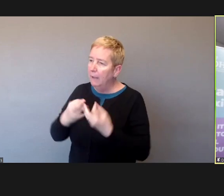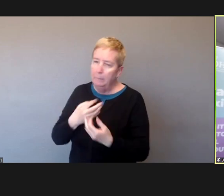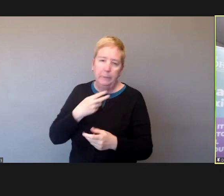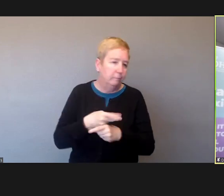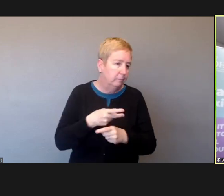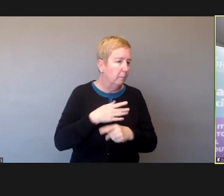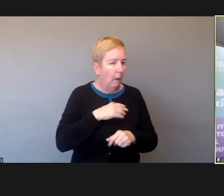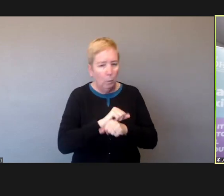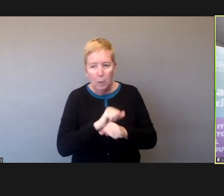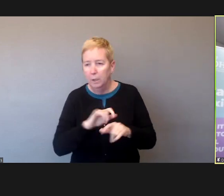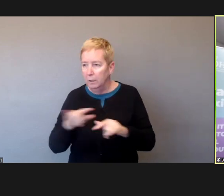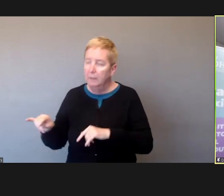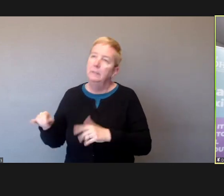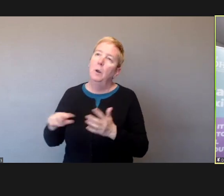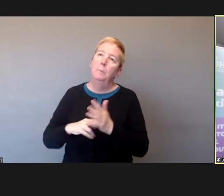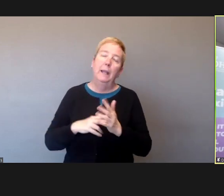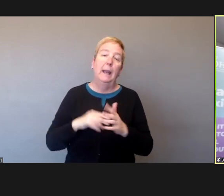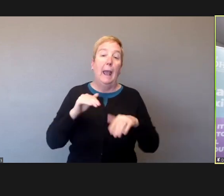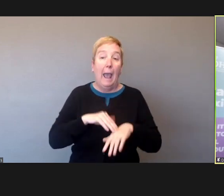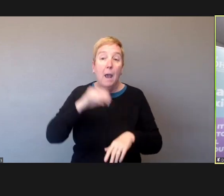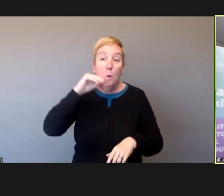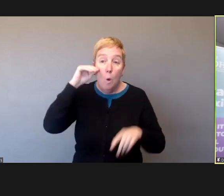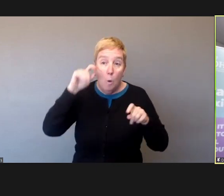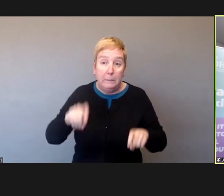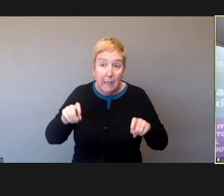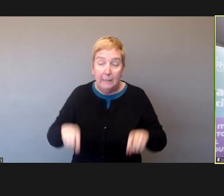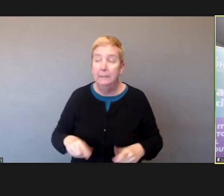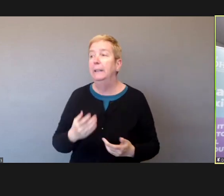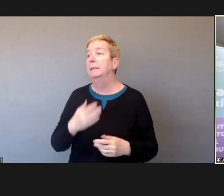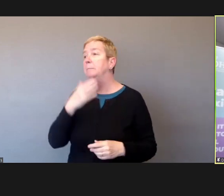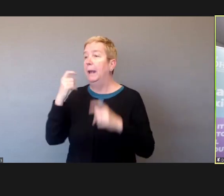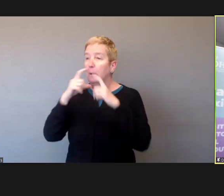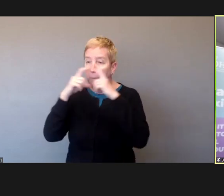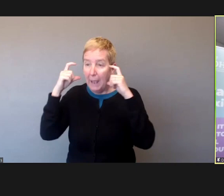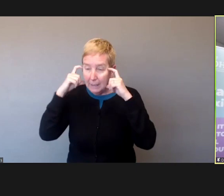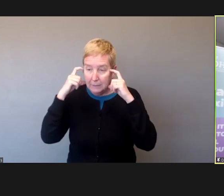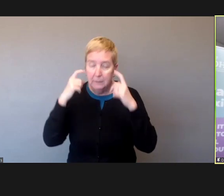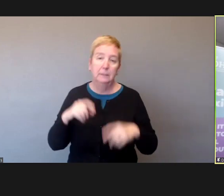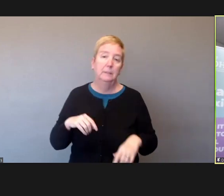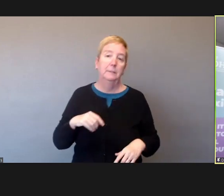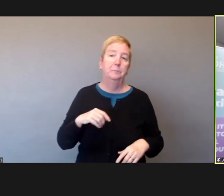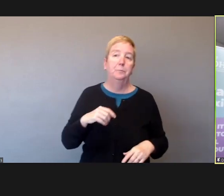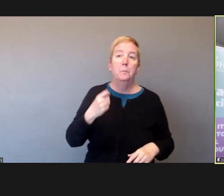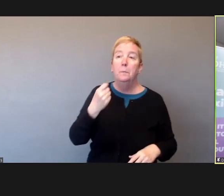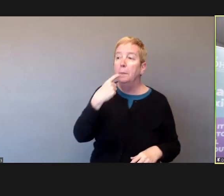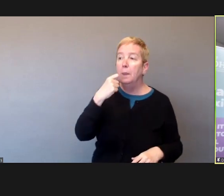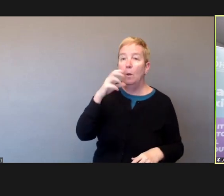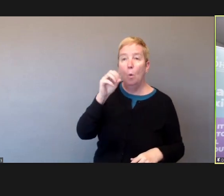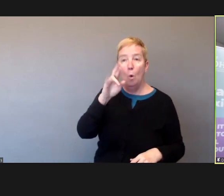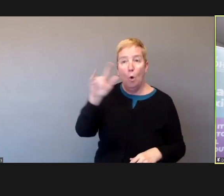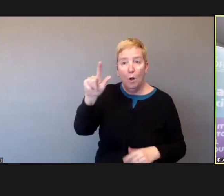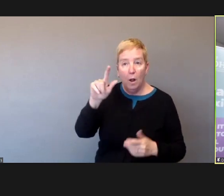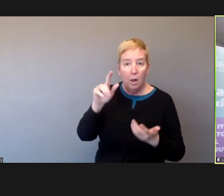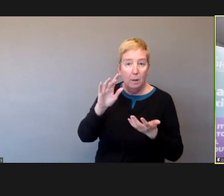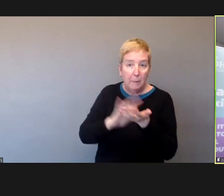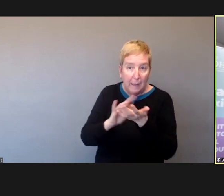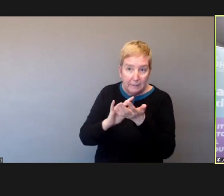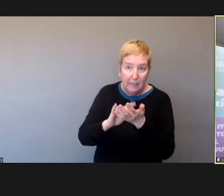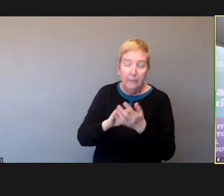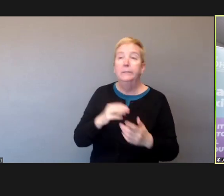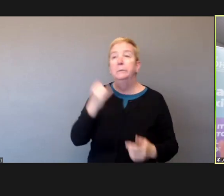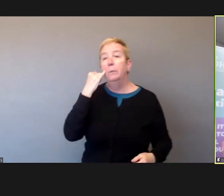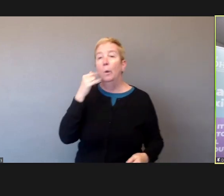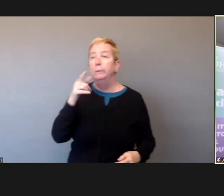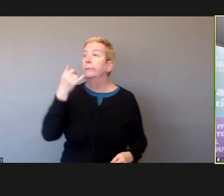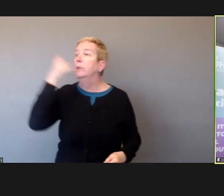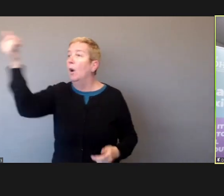better masks, access to oral treatments. So you can just simply call your doctor, be seen quickly